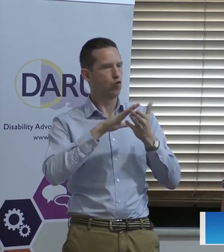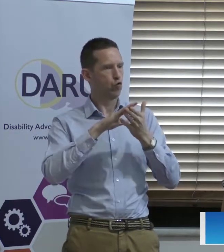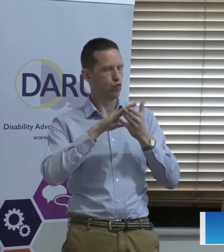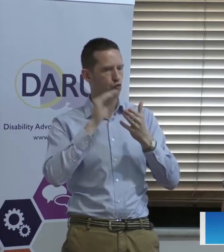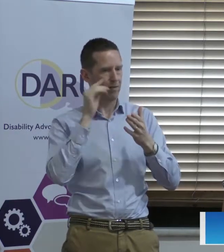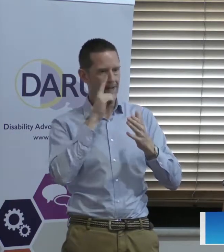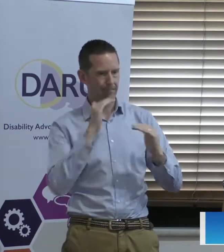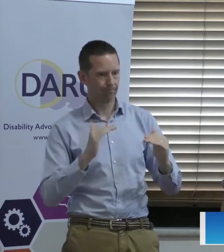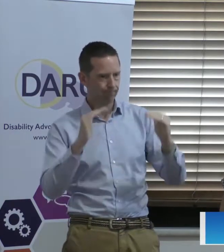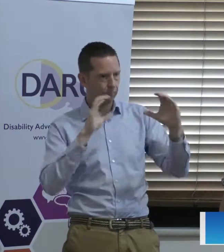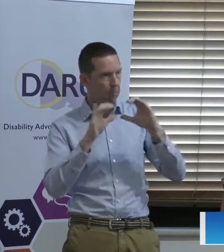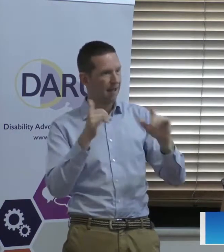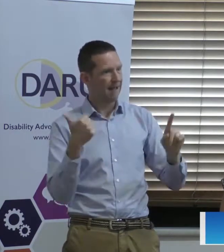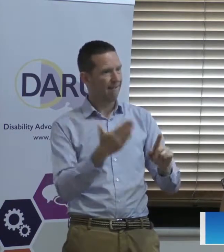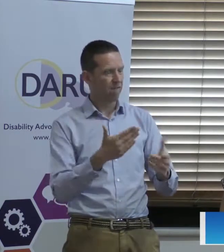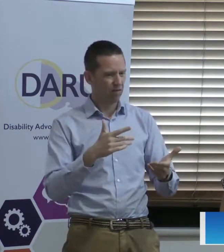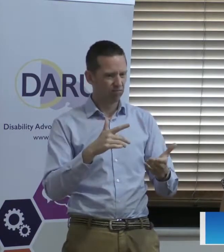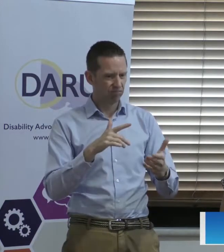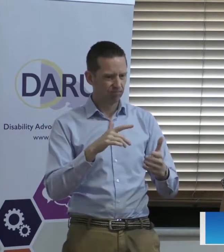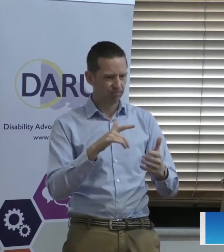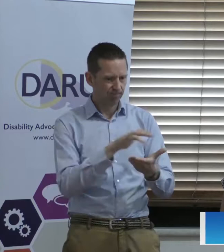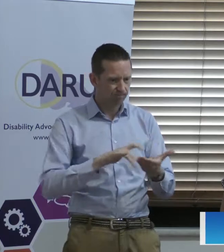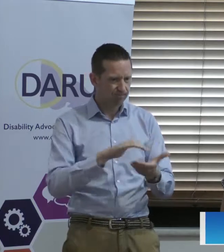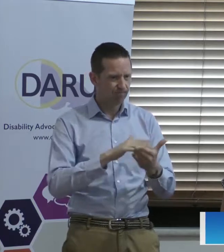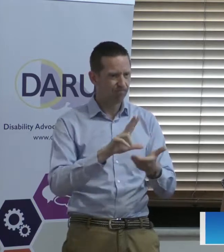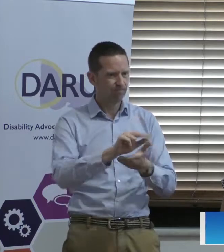place, whether that's the device, the training for